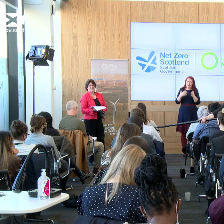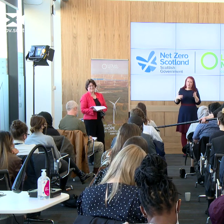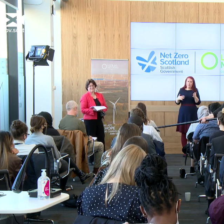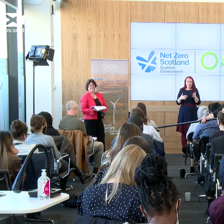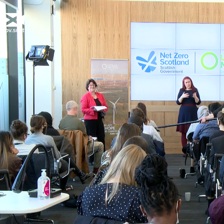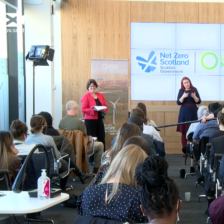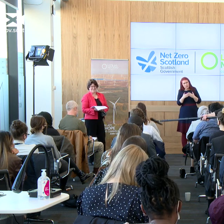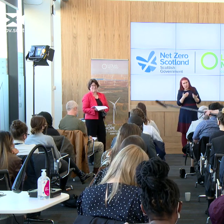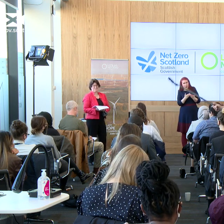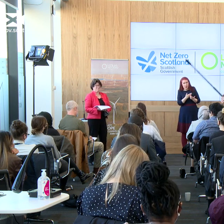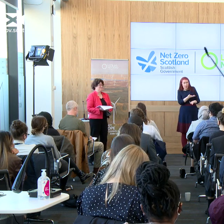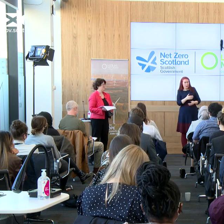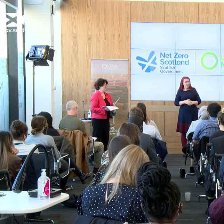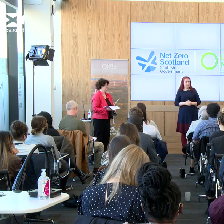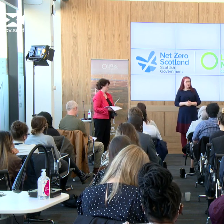this concern?